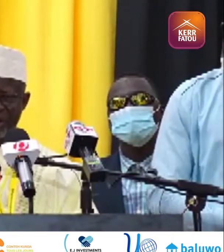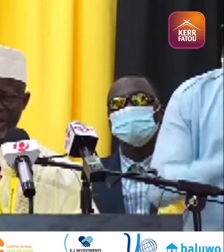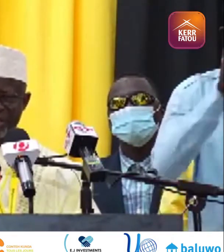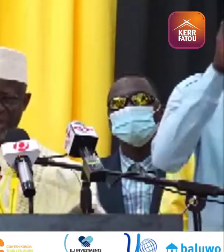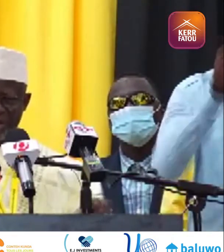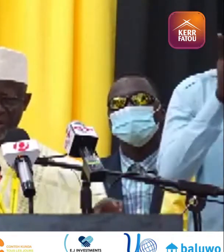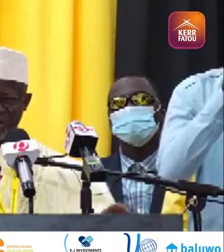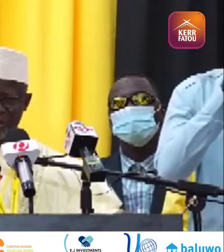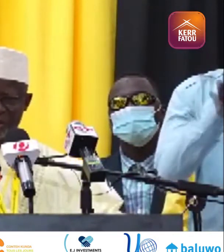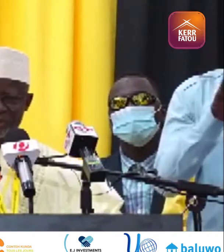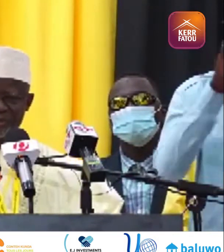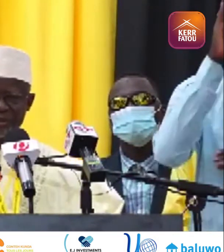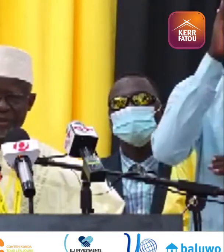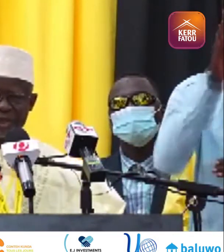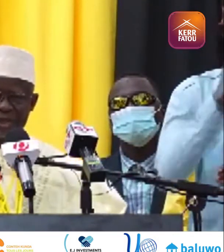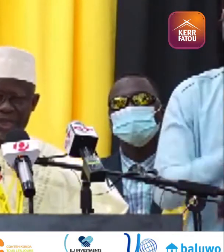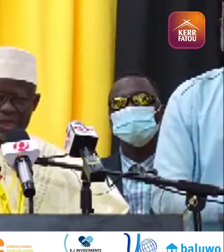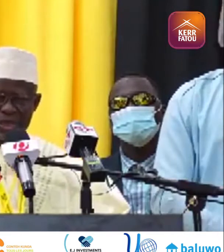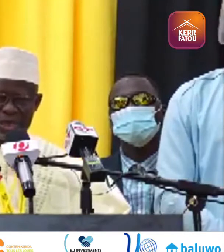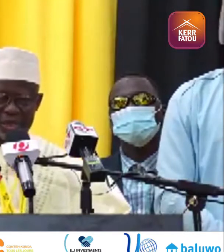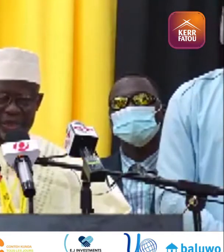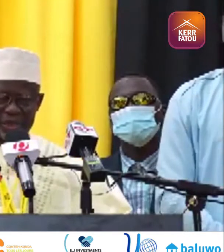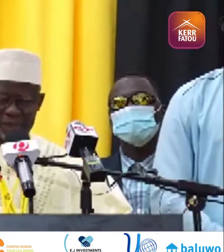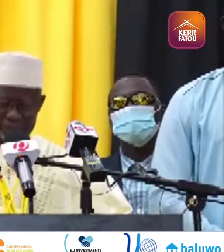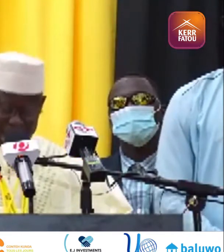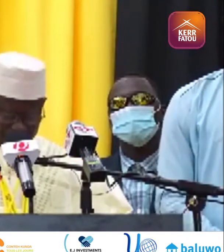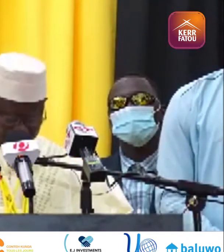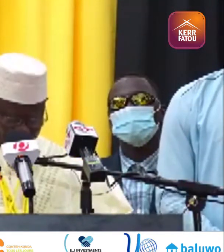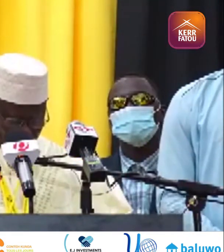Thank you, Democracy, thank you.